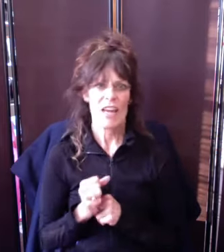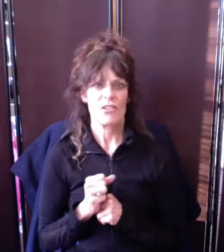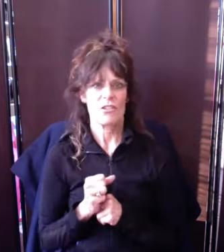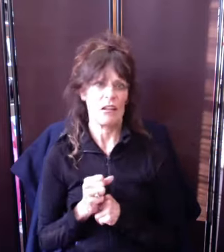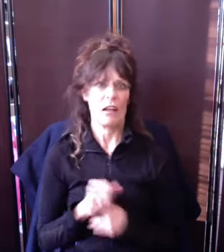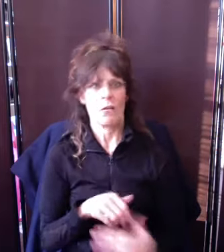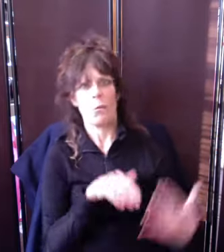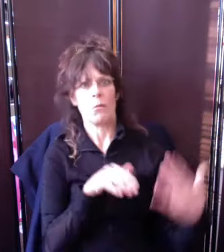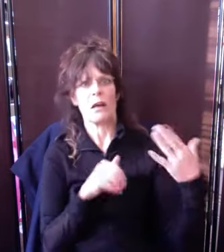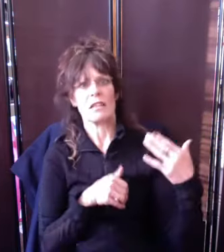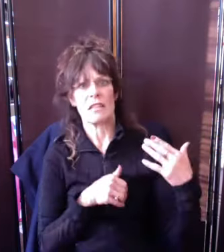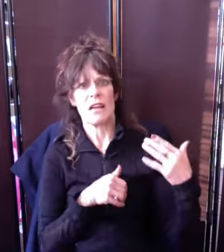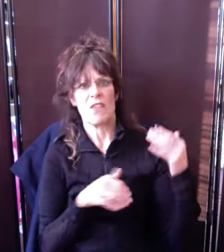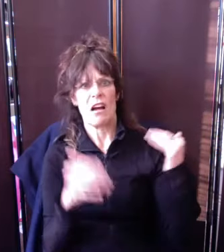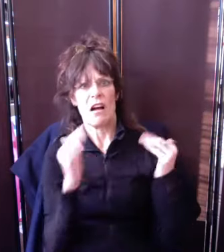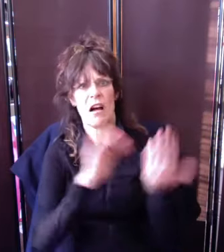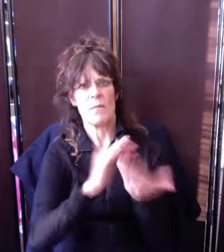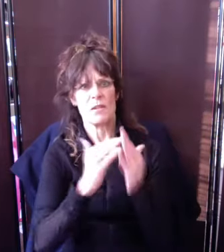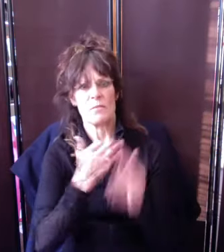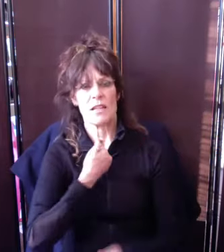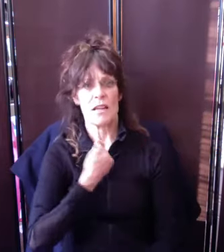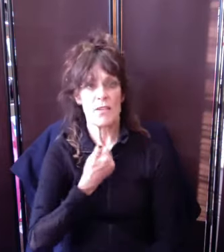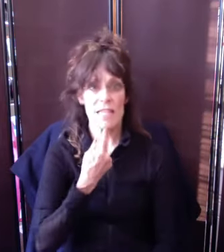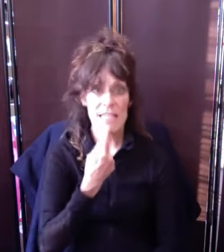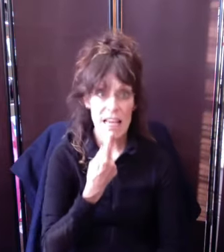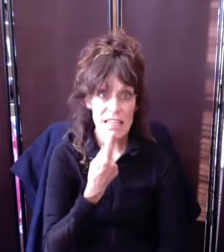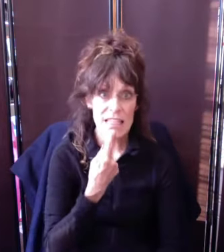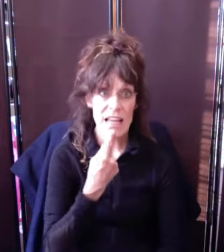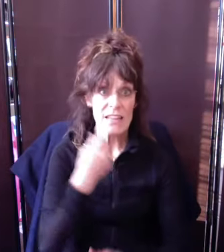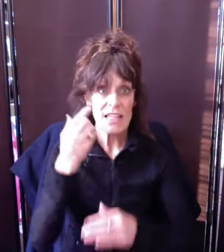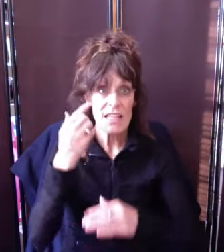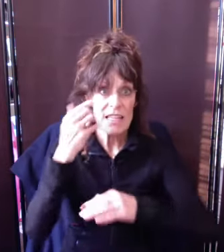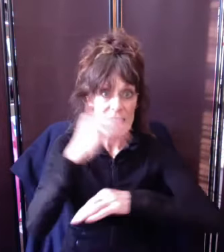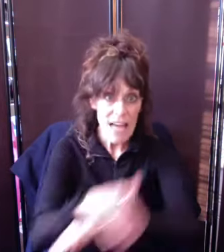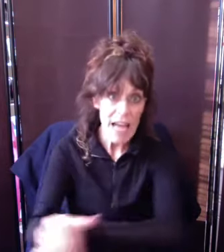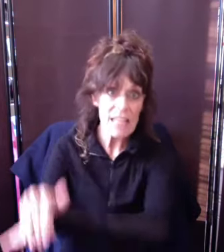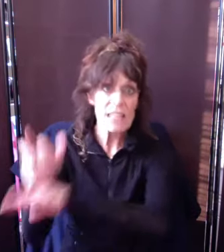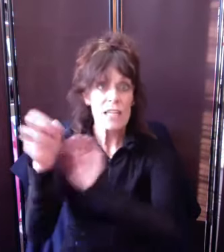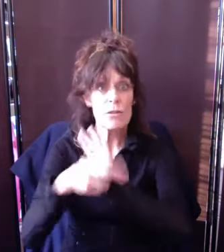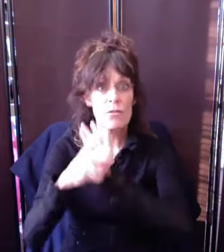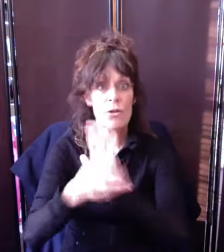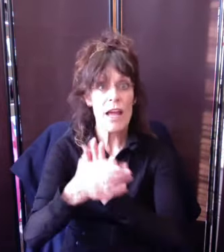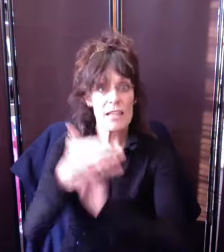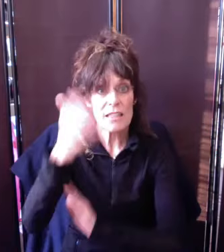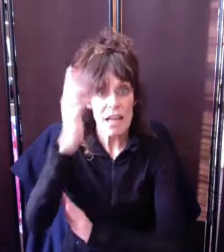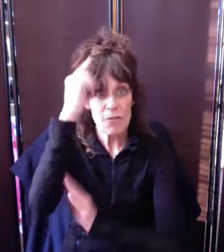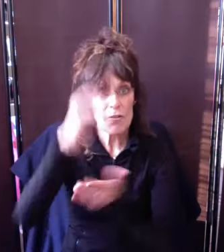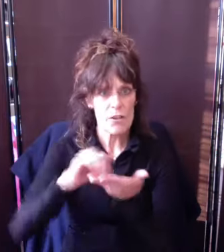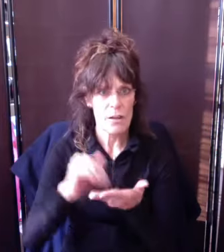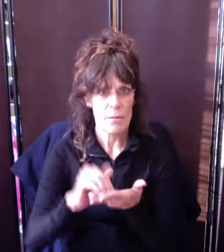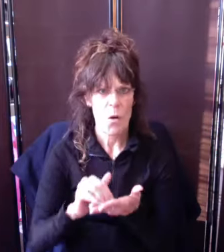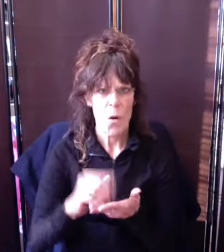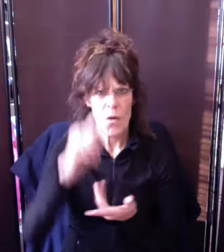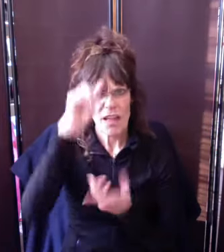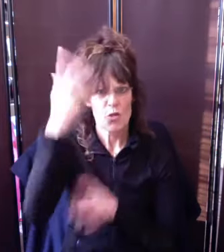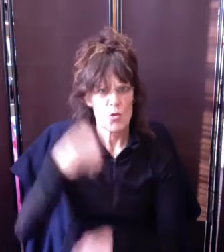when it says at the end of that nightly review that we ask God for his forgiveness, that really screwed me up. Coming from the background